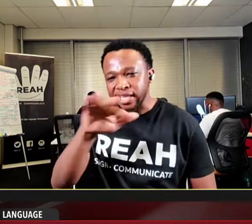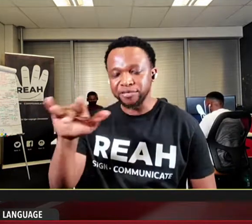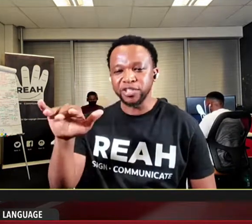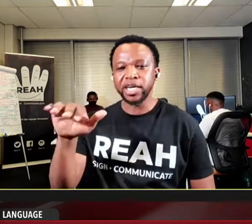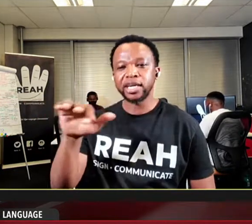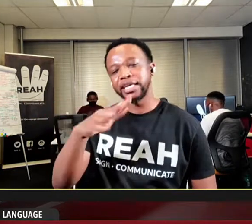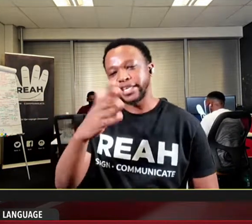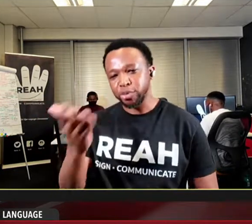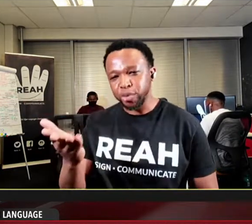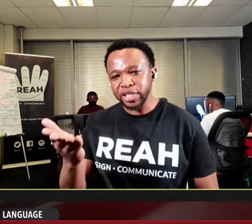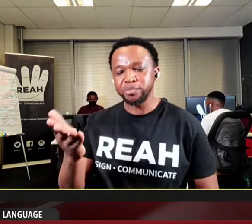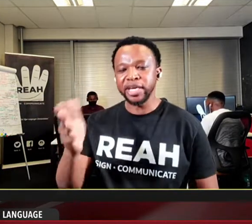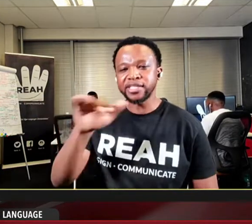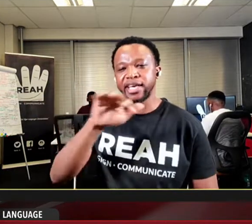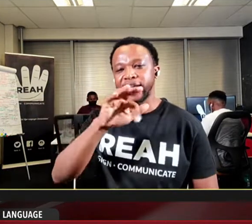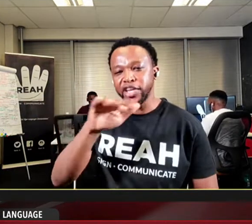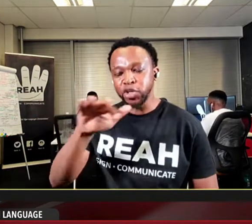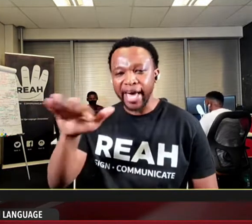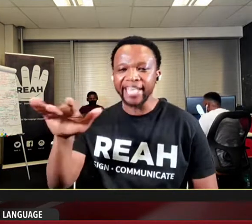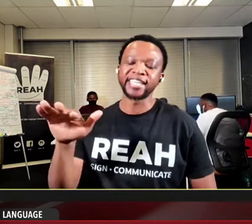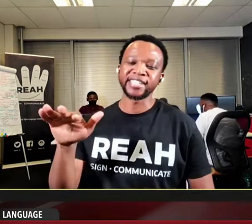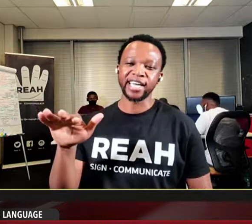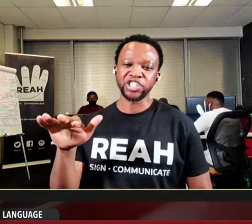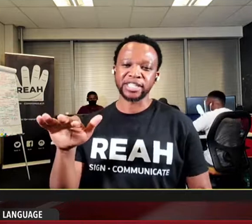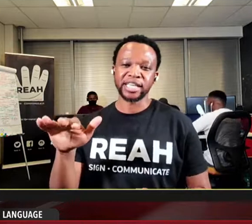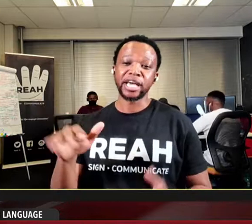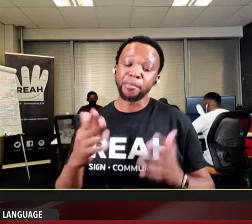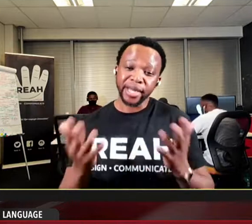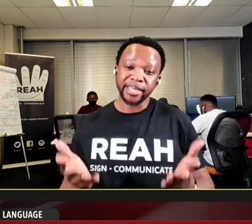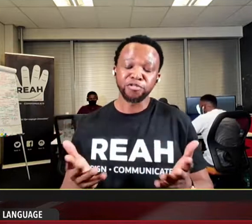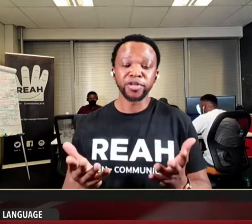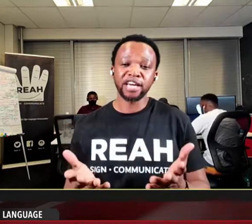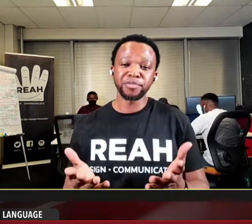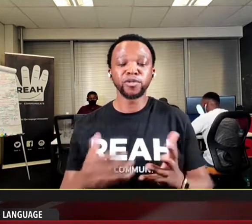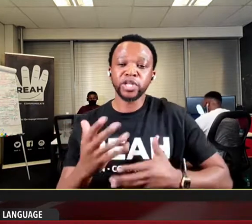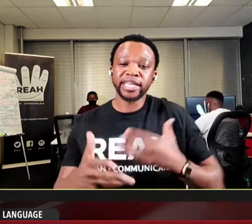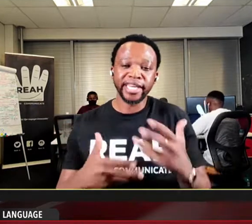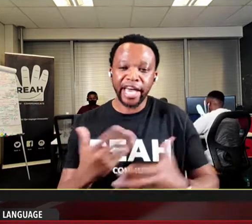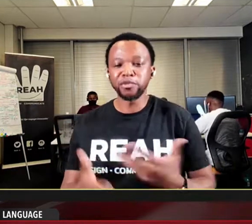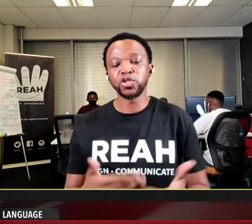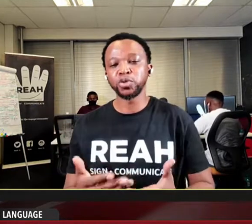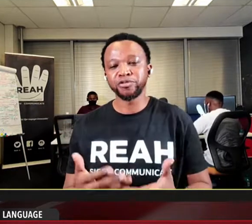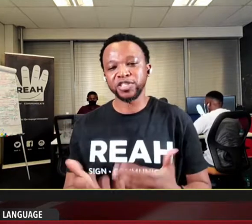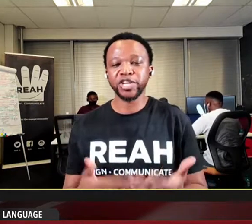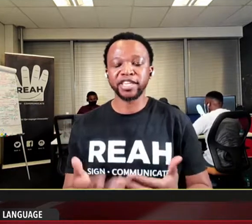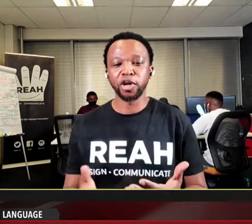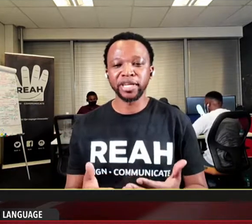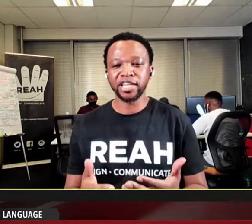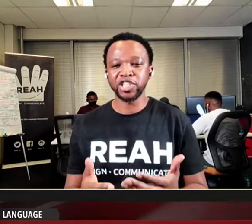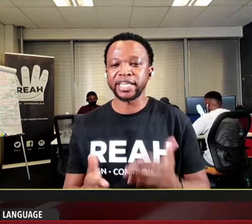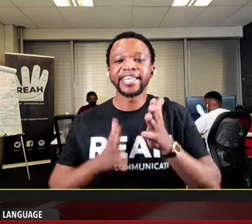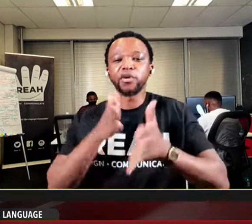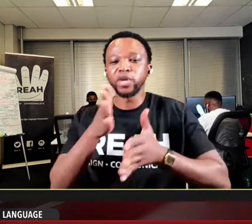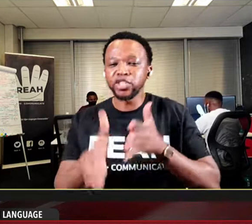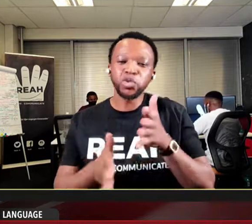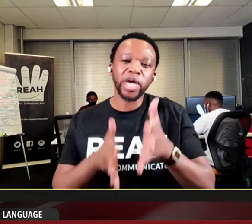spell artificial, then you put a space, and then you add intelligence. But now for deaf people, so that they can able to fast track the